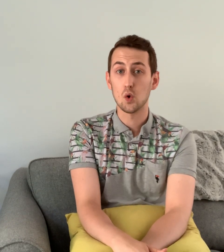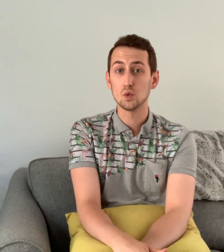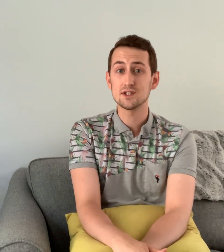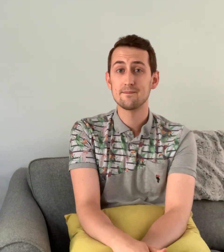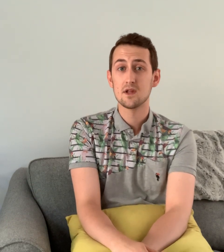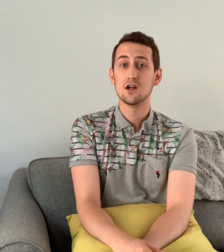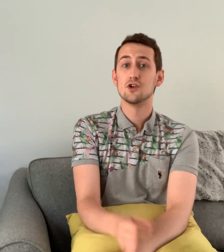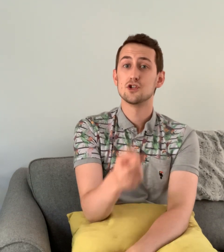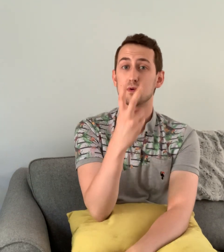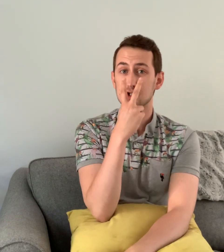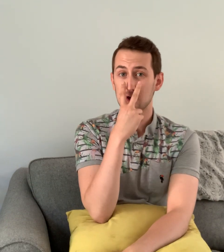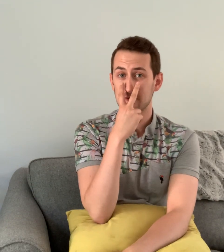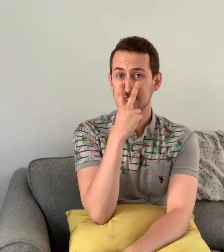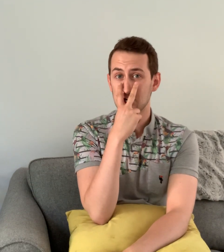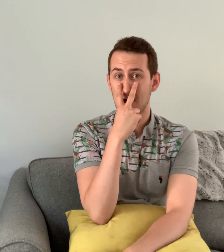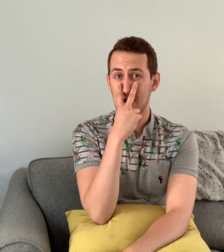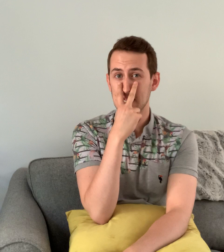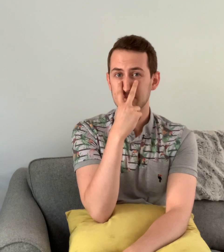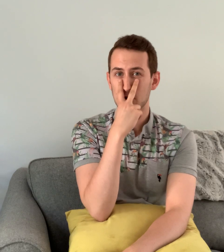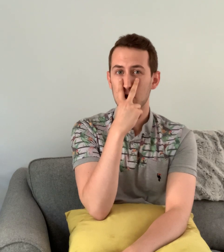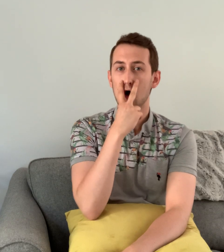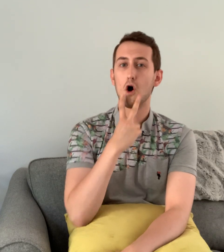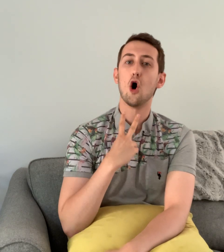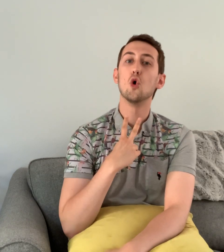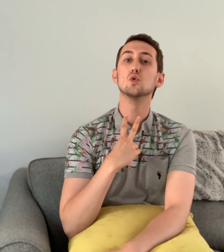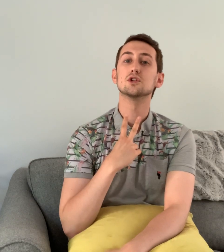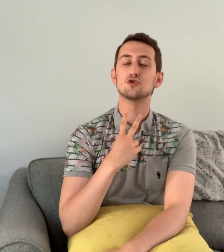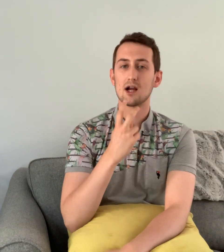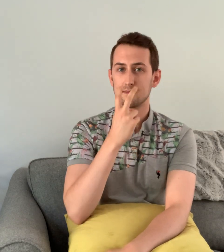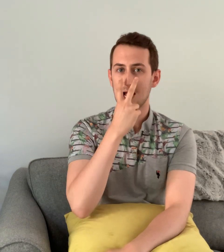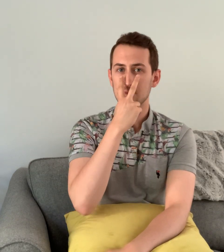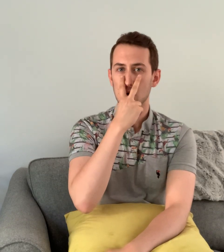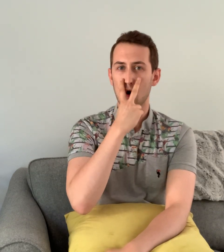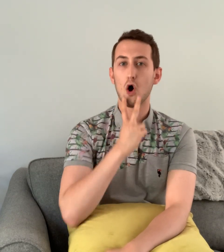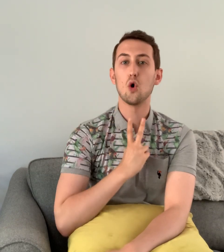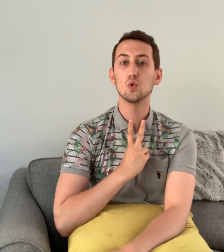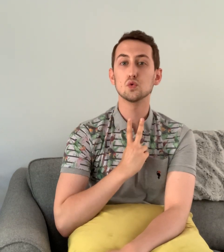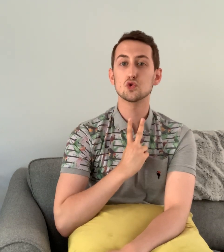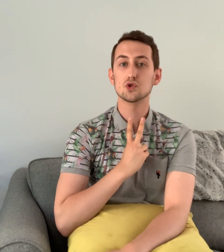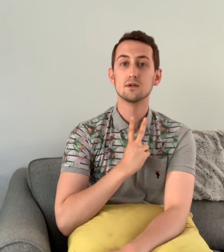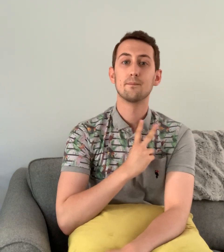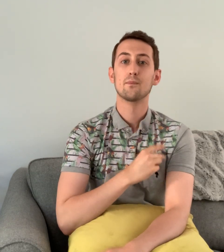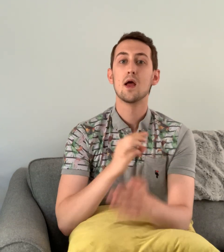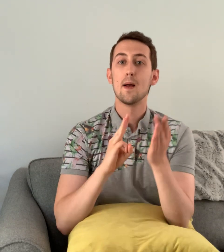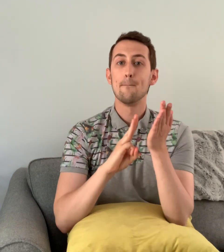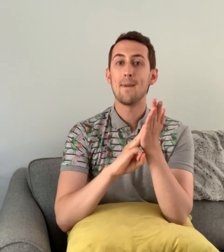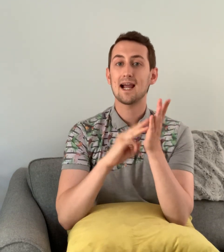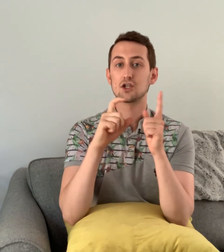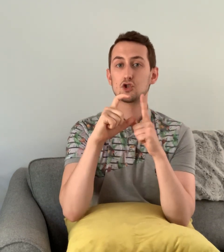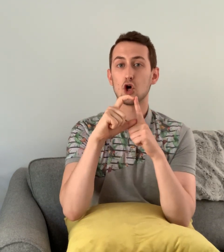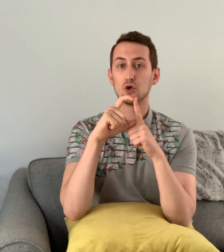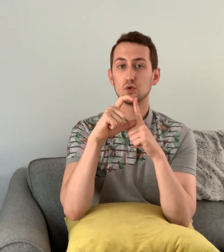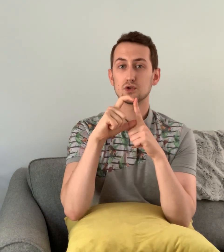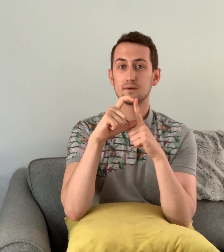old so you put your two fingers to your eyes for old and drag them down so old mac donald